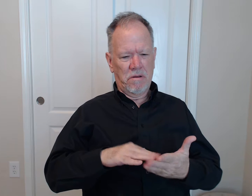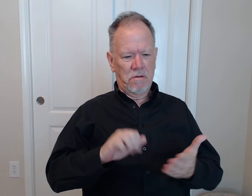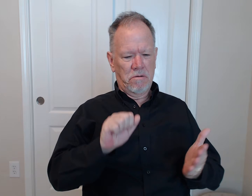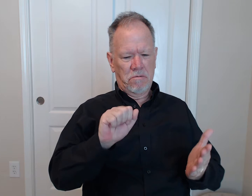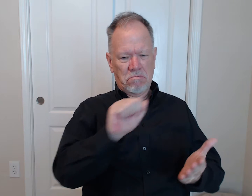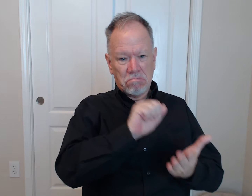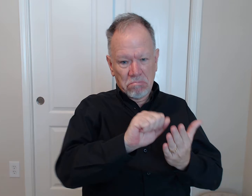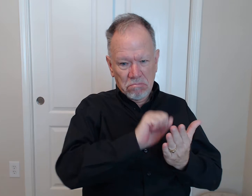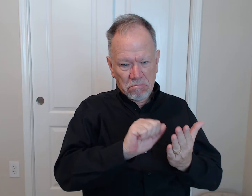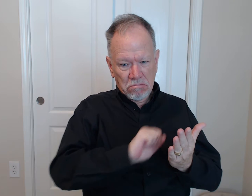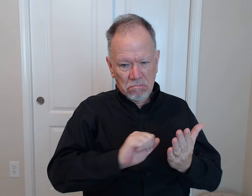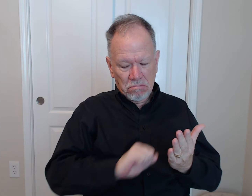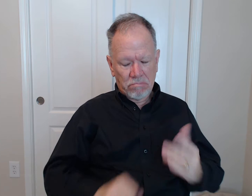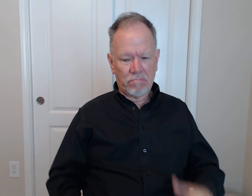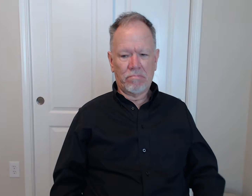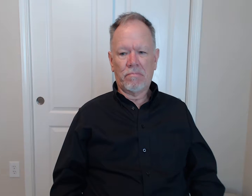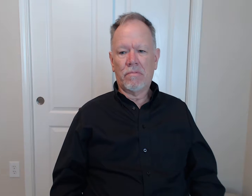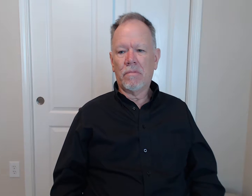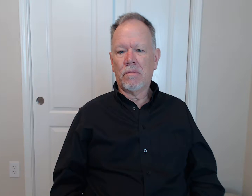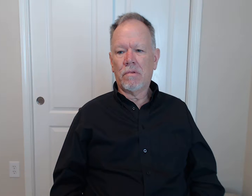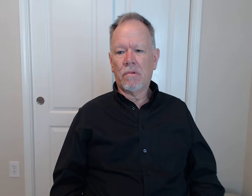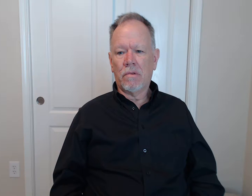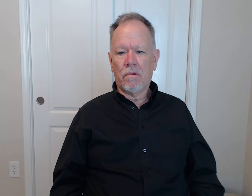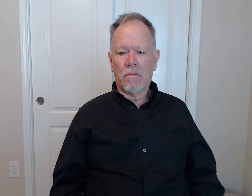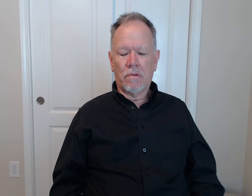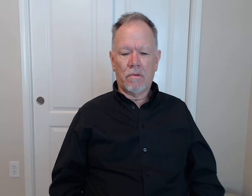We can draw a number line. 0,